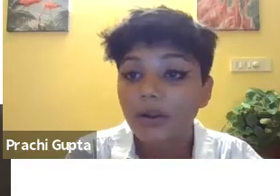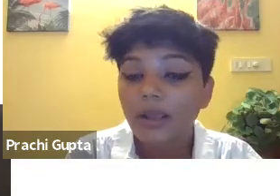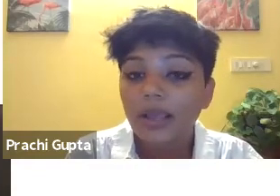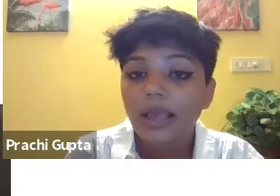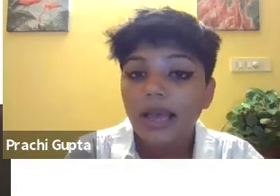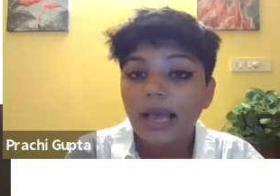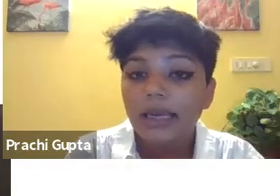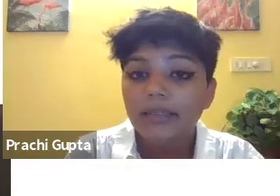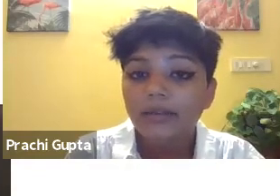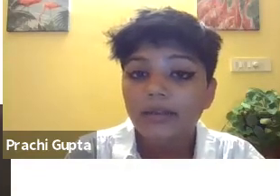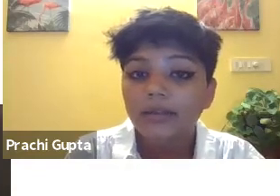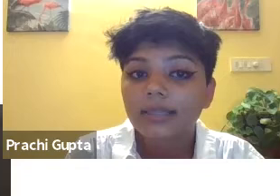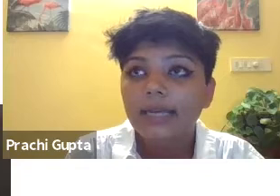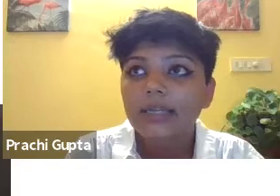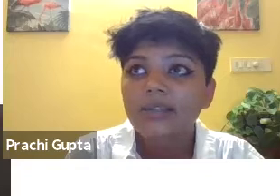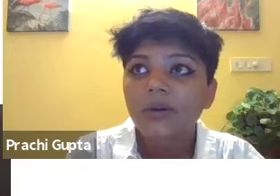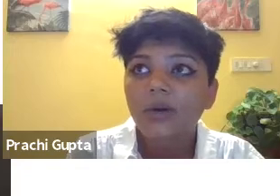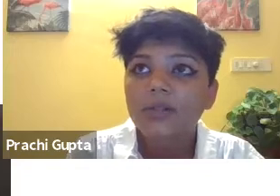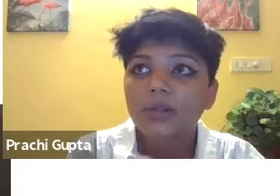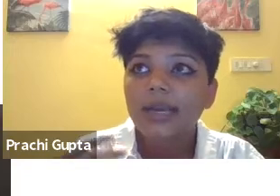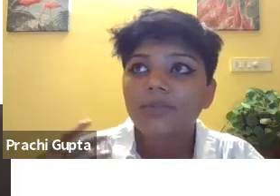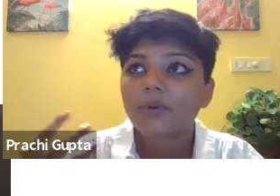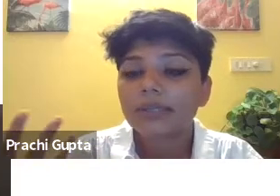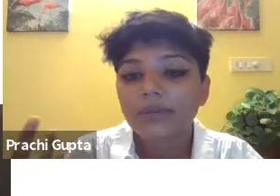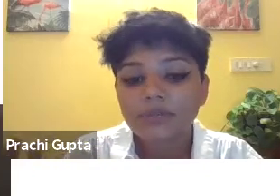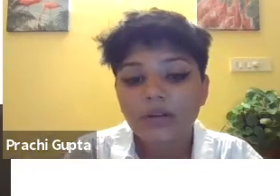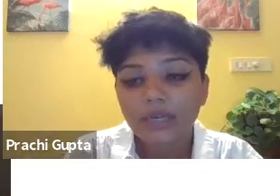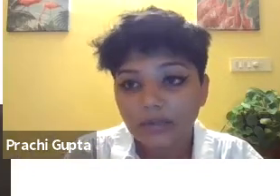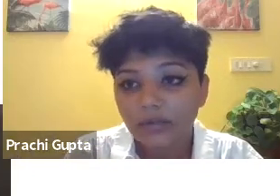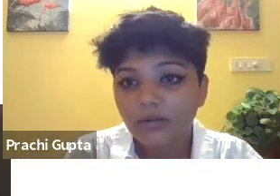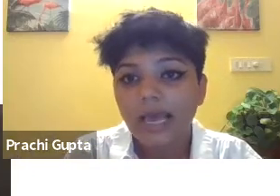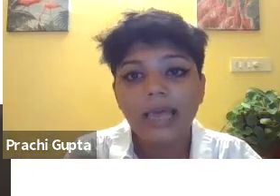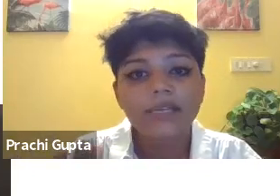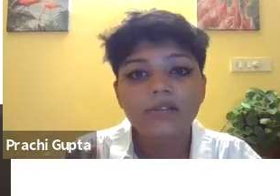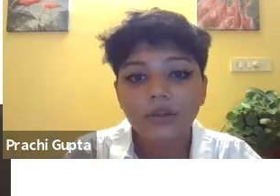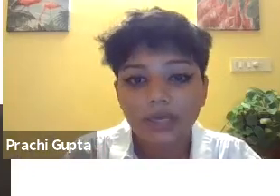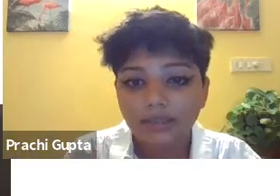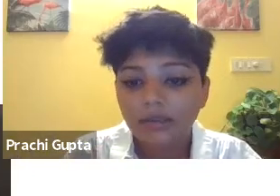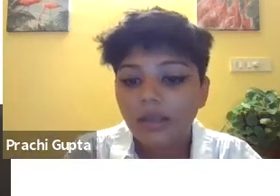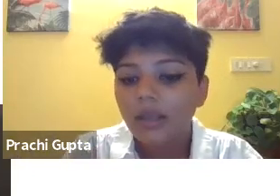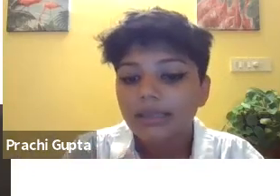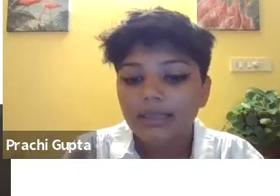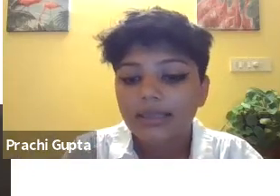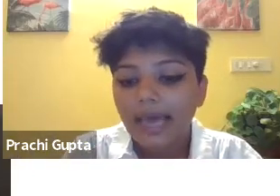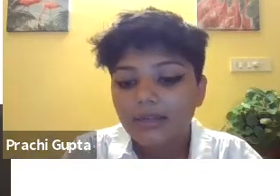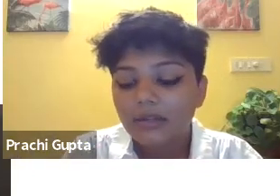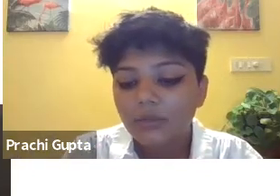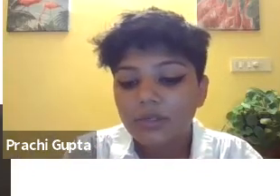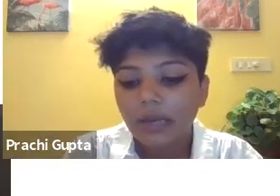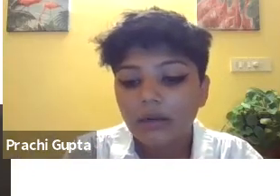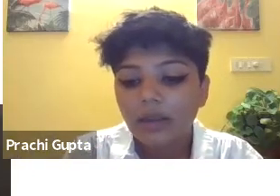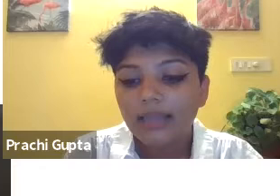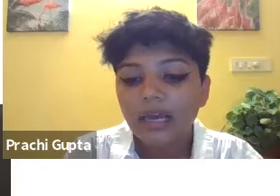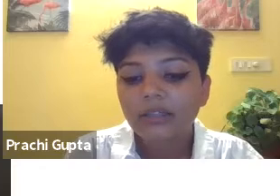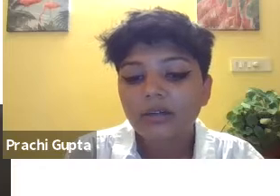the royal, and that is the also the kind of work that was being created and being circulated. That